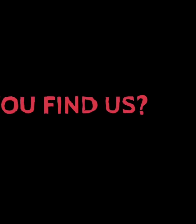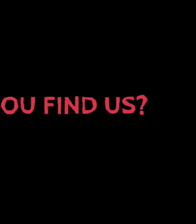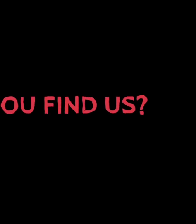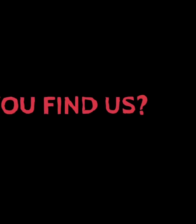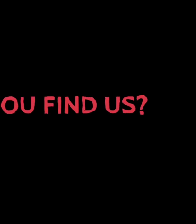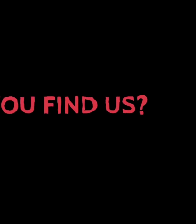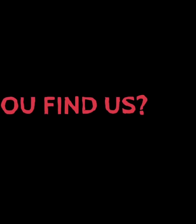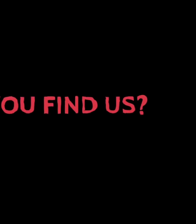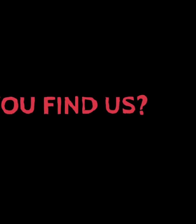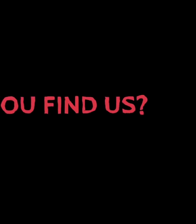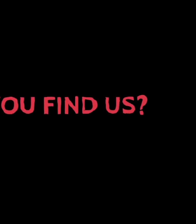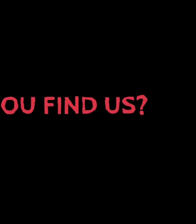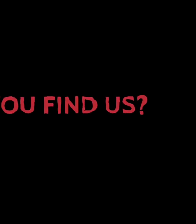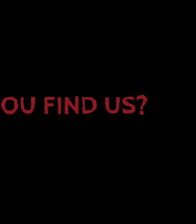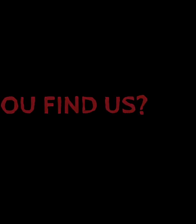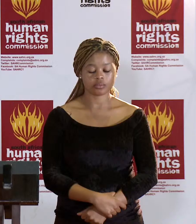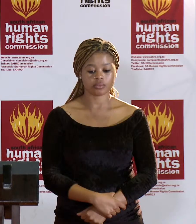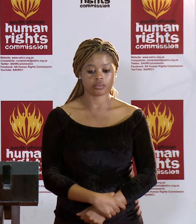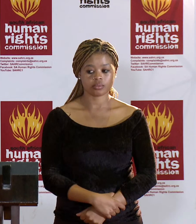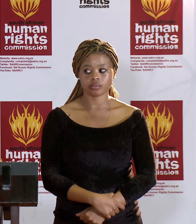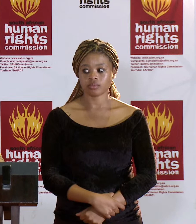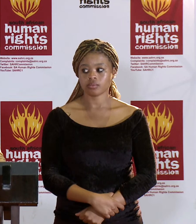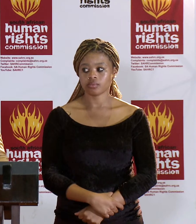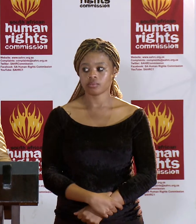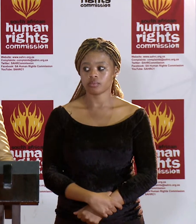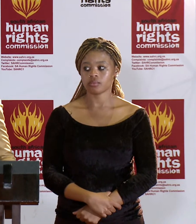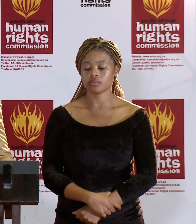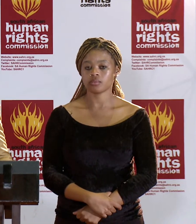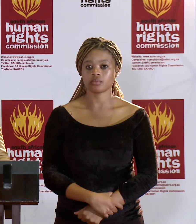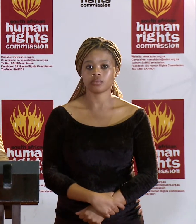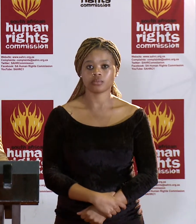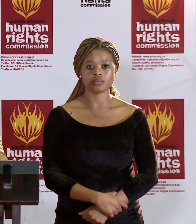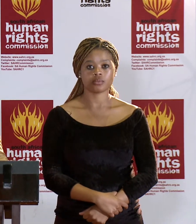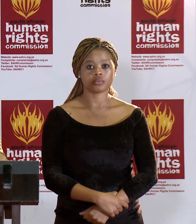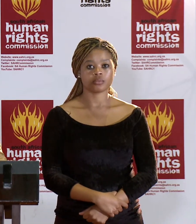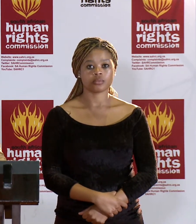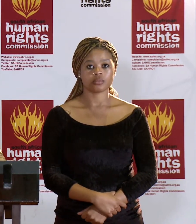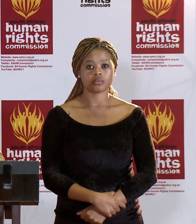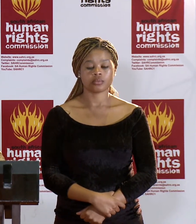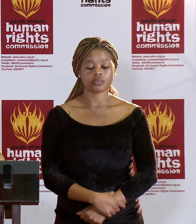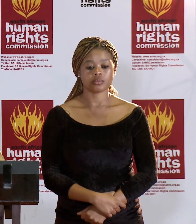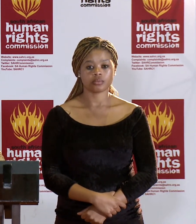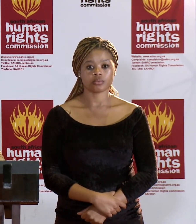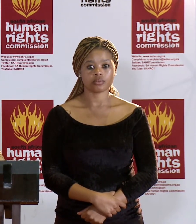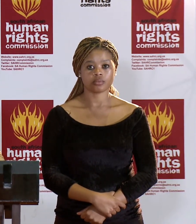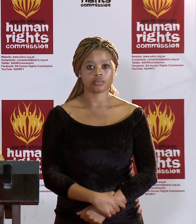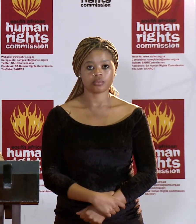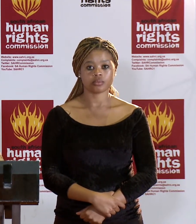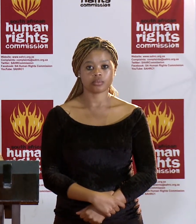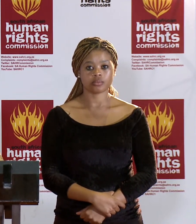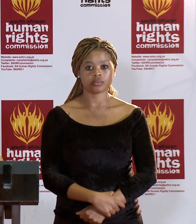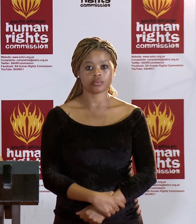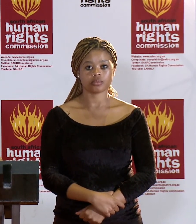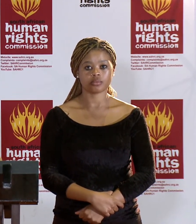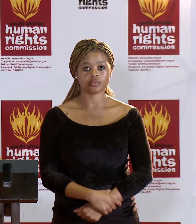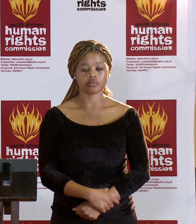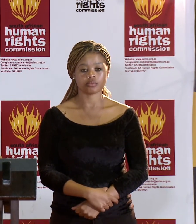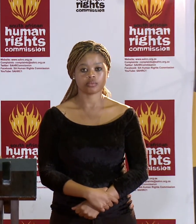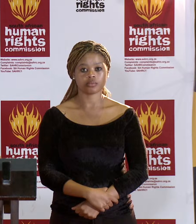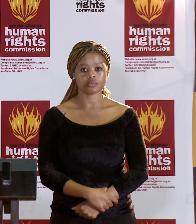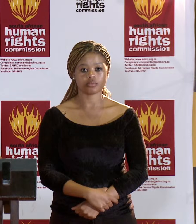Where can you find us? The Commission's head office is based in Johannesburg, Gauteng, and also has offices throughout